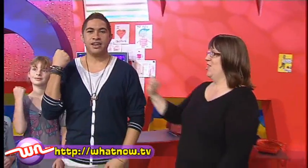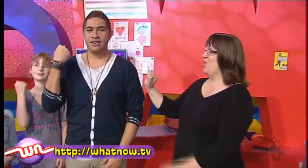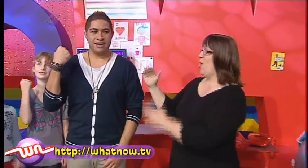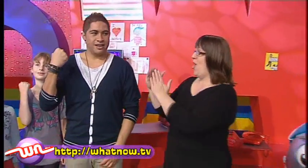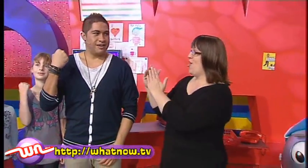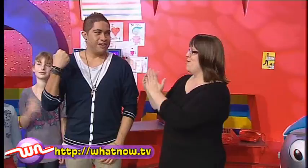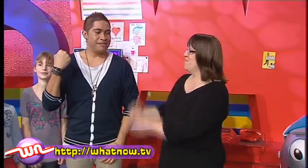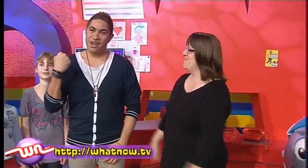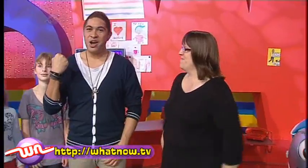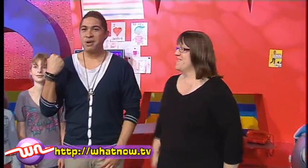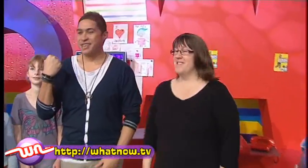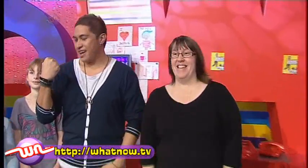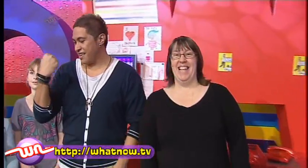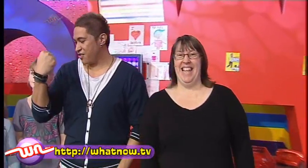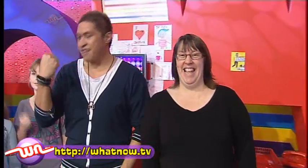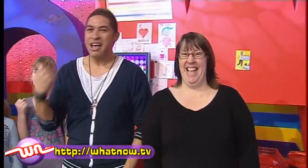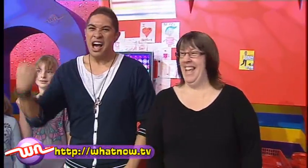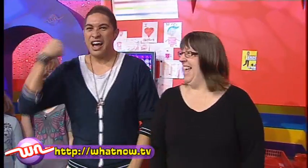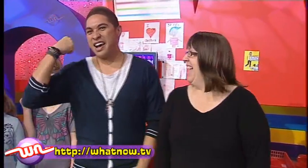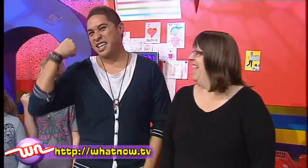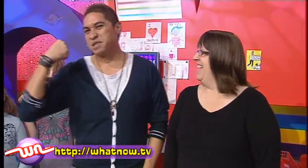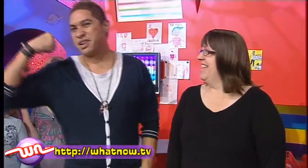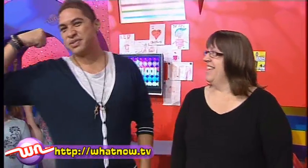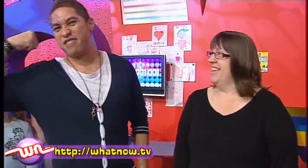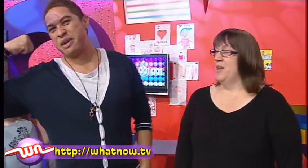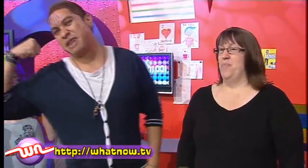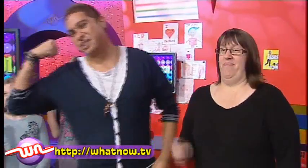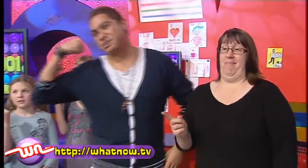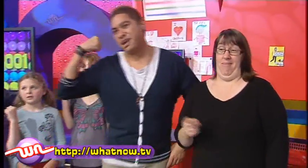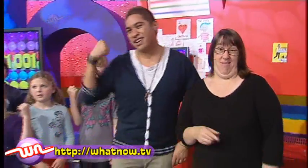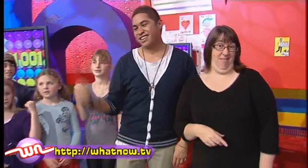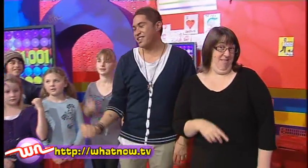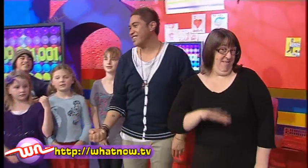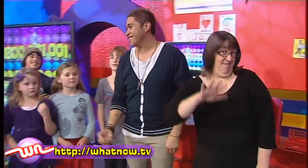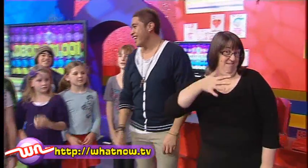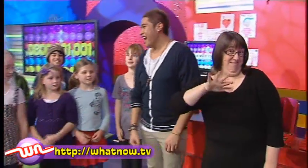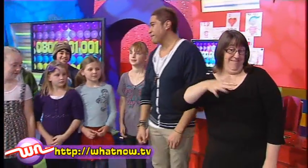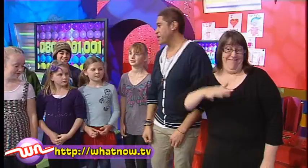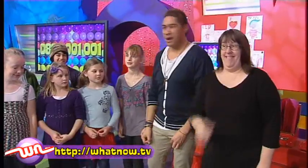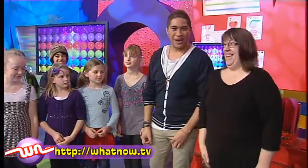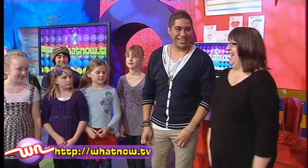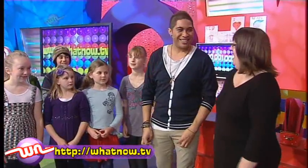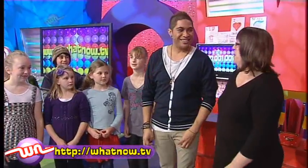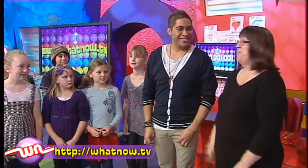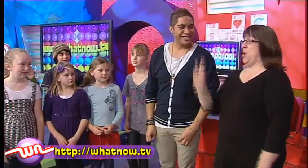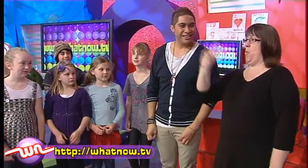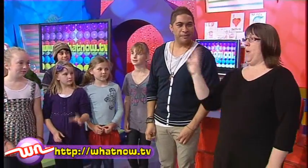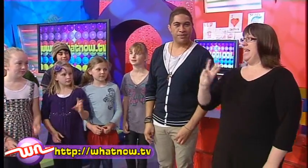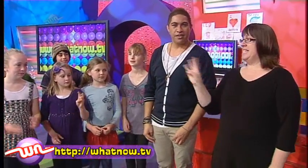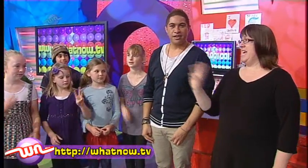Hamilton! Your home. My hometown, that's right. I guess it's because we have big muscles, maybe. Who knows? What about Wellington?